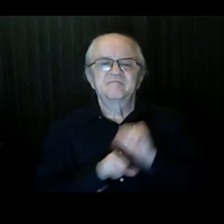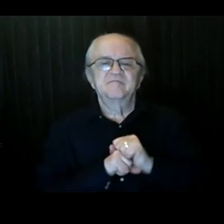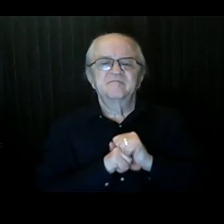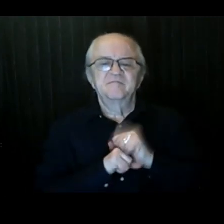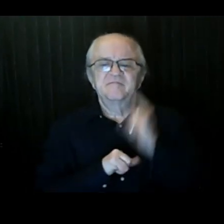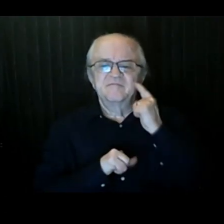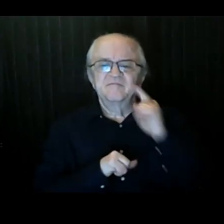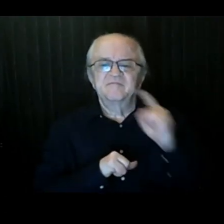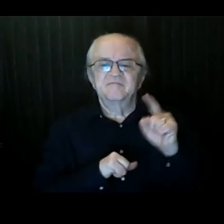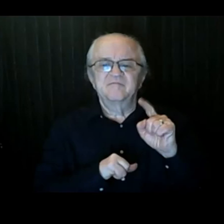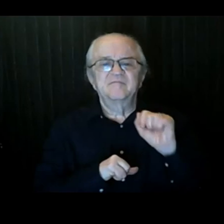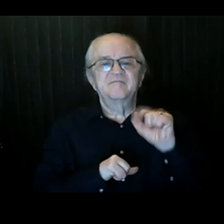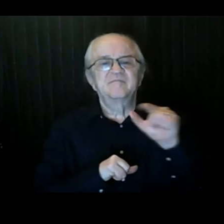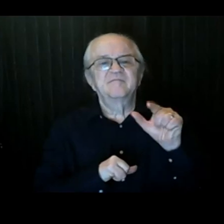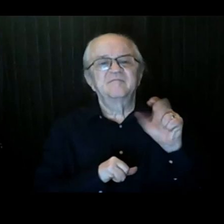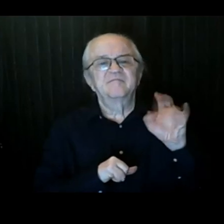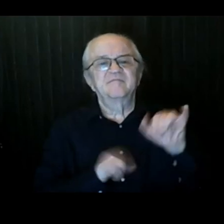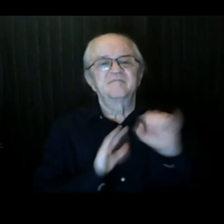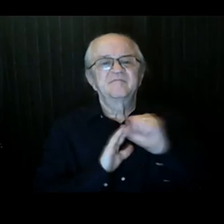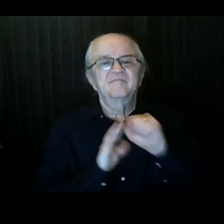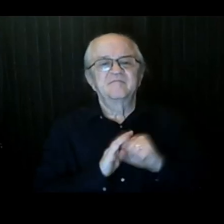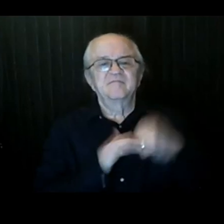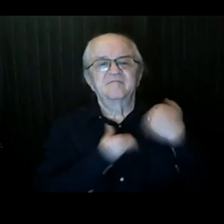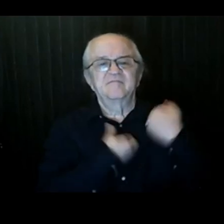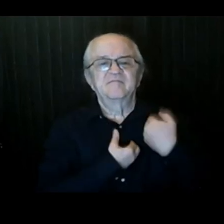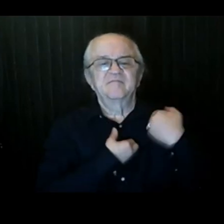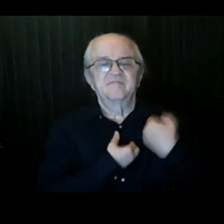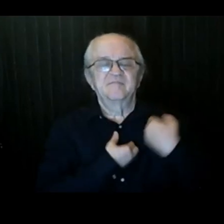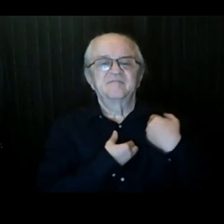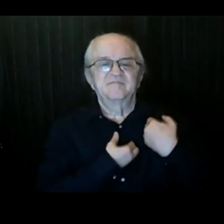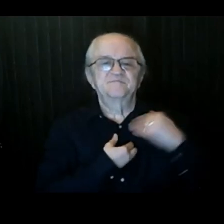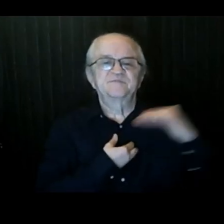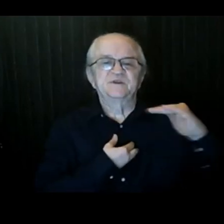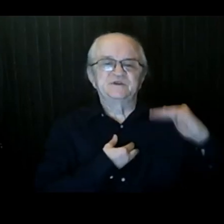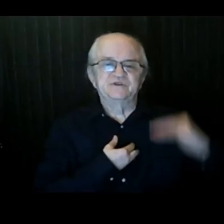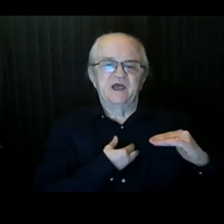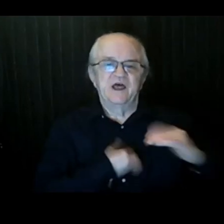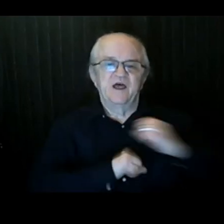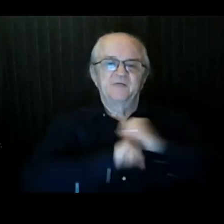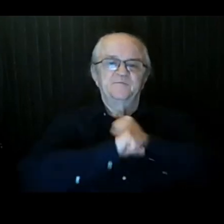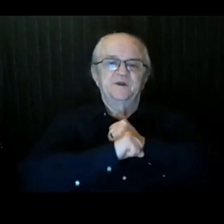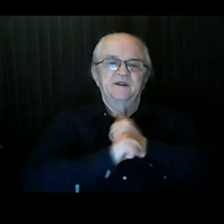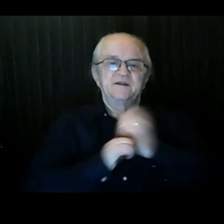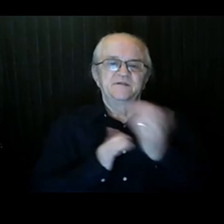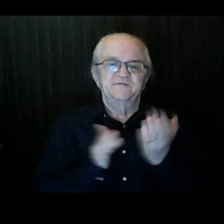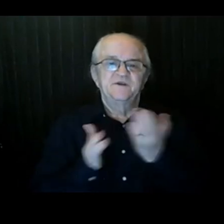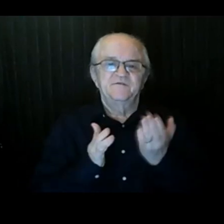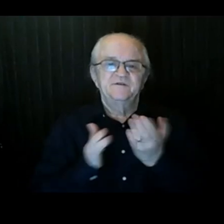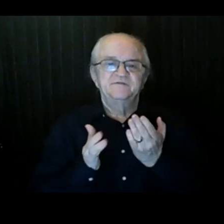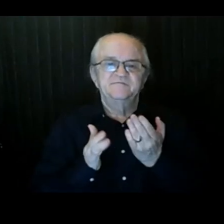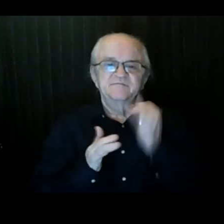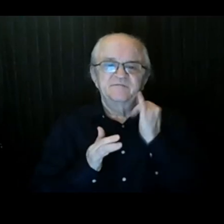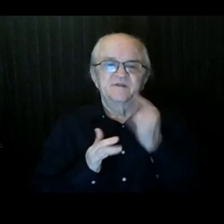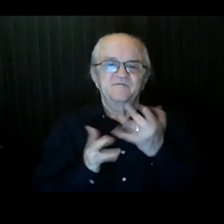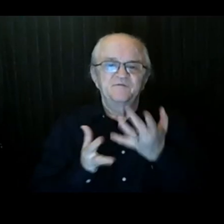the agency in the state that was responsible for Child Protective Services, the place you would go if you wanted to foster or adopt a